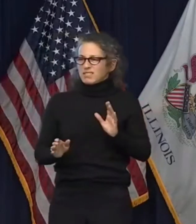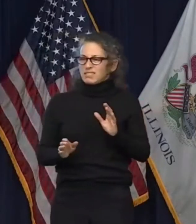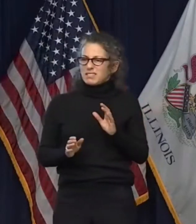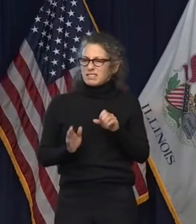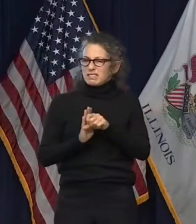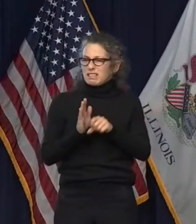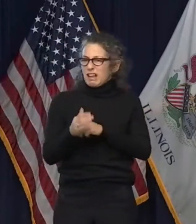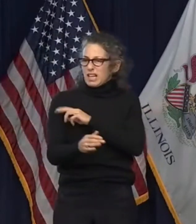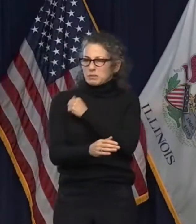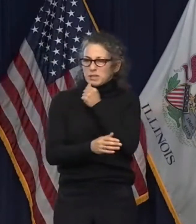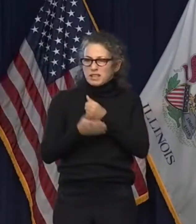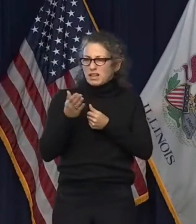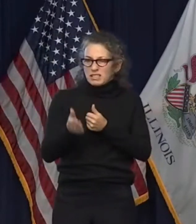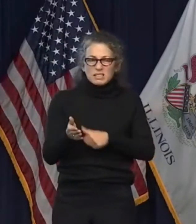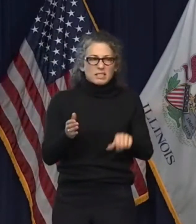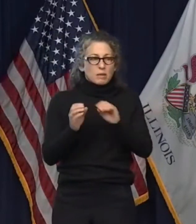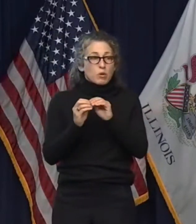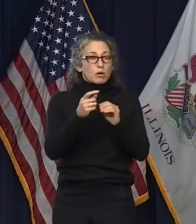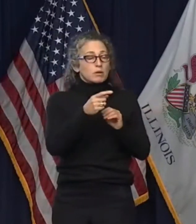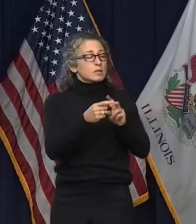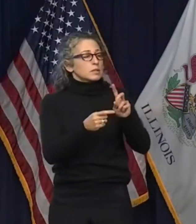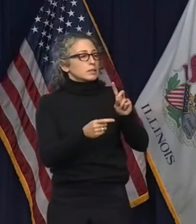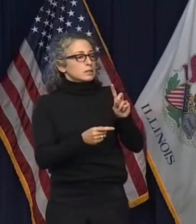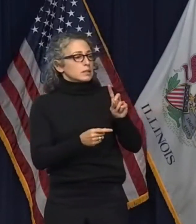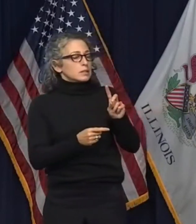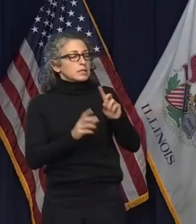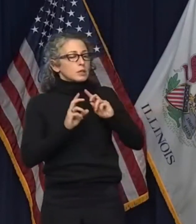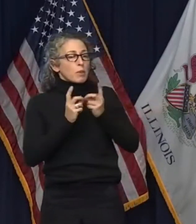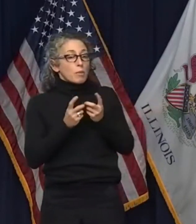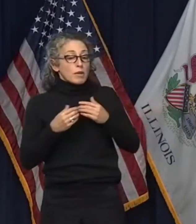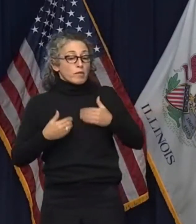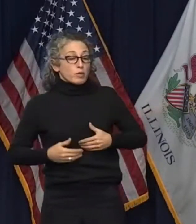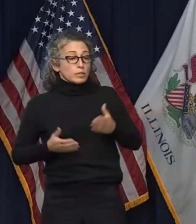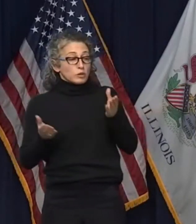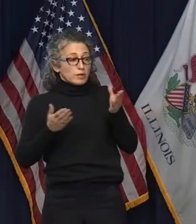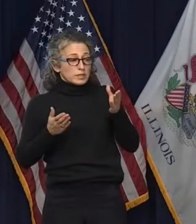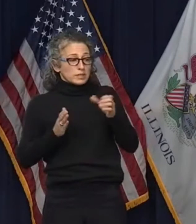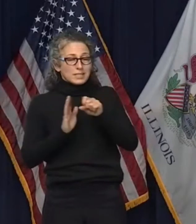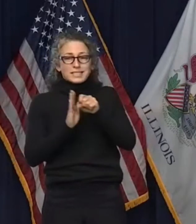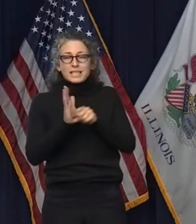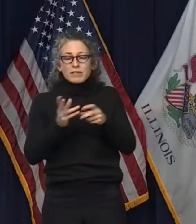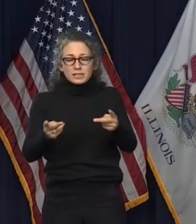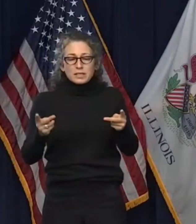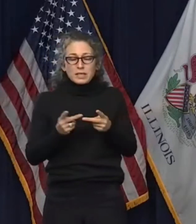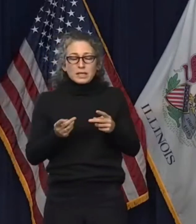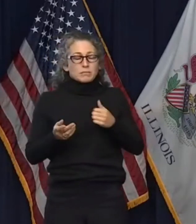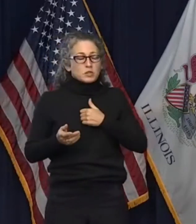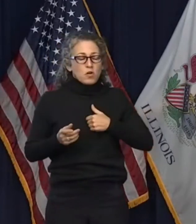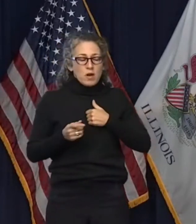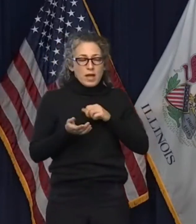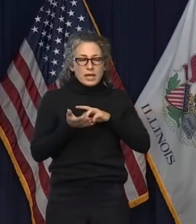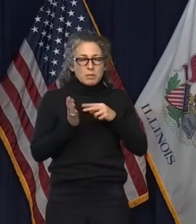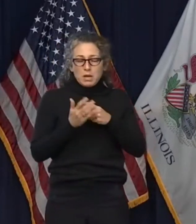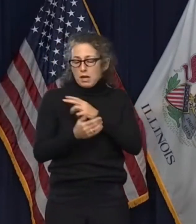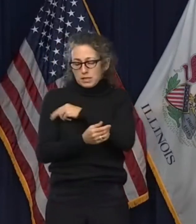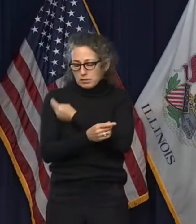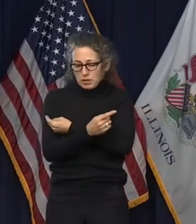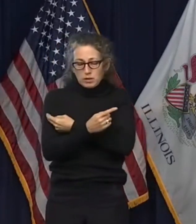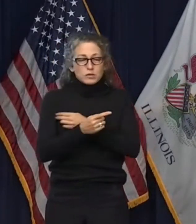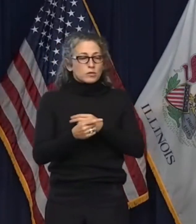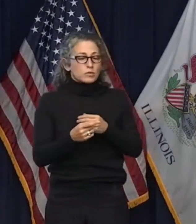when you're talking about the Illinois Department of Human Services, you're talking State about facilities. State facilities. Okay. Sorry, Yeah, not same, But yeah. in those kind of